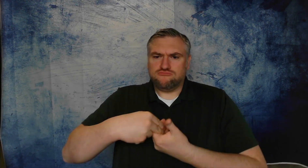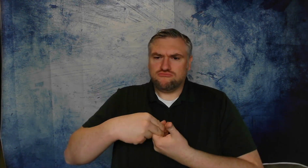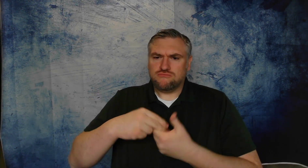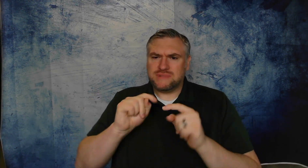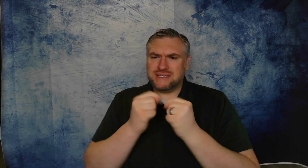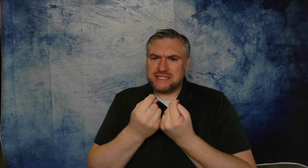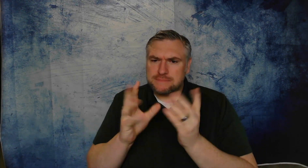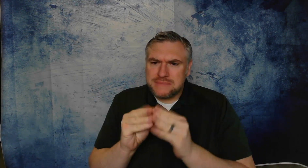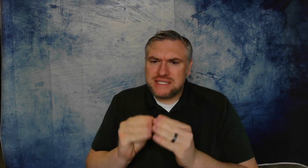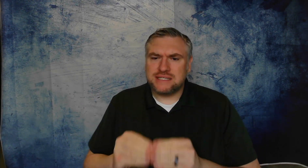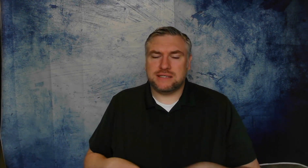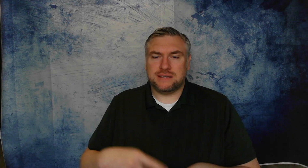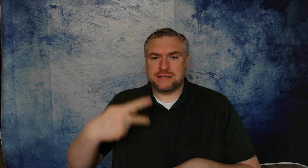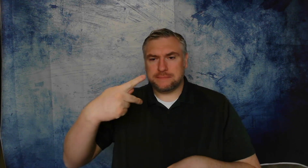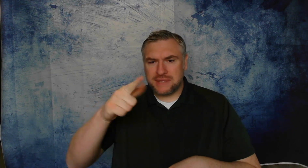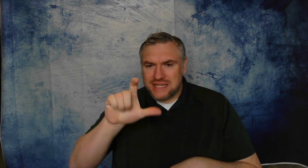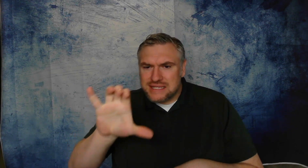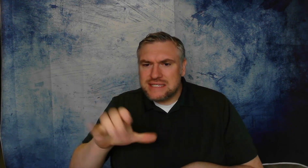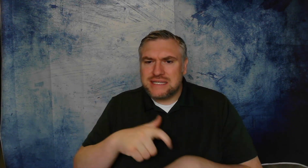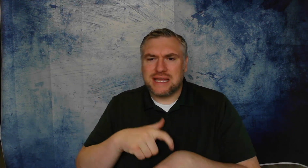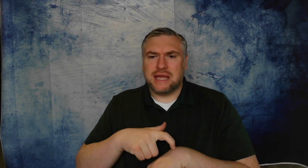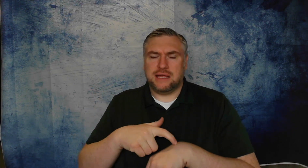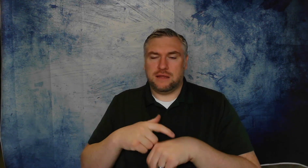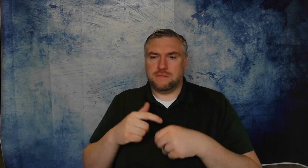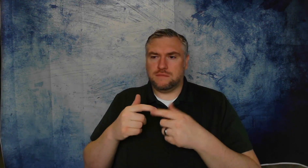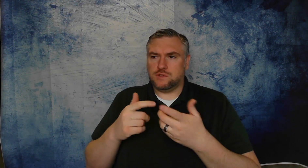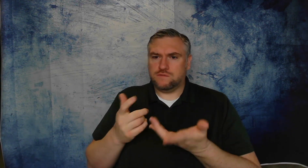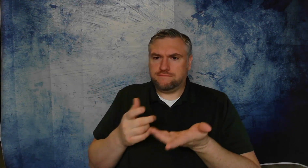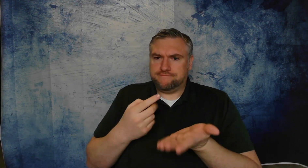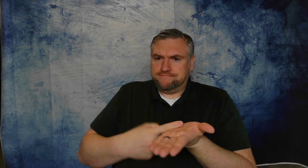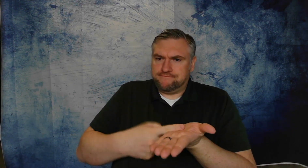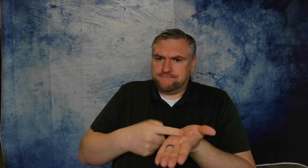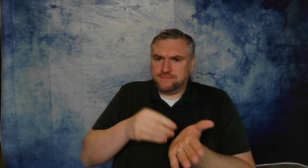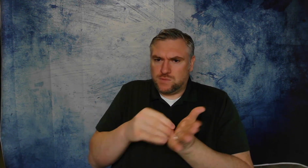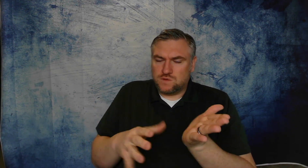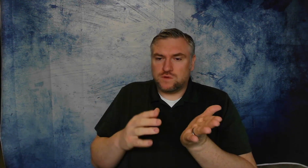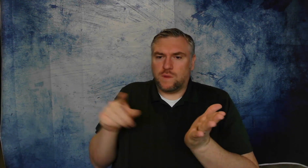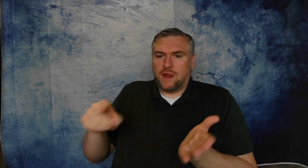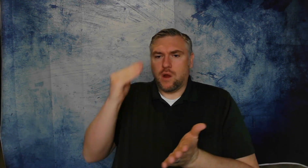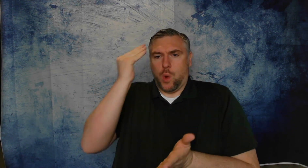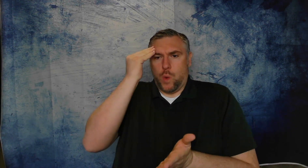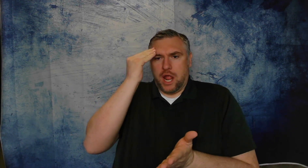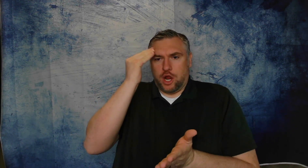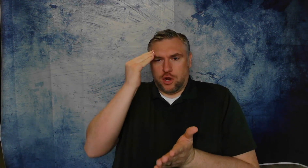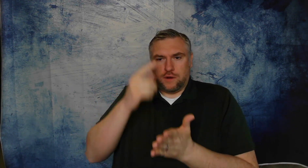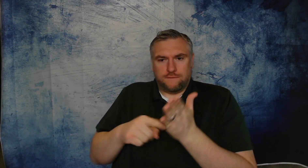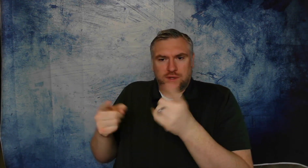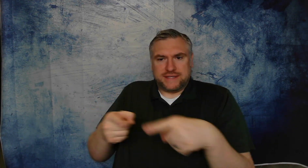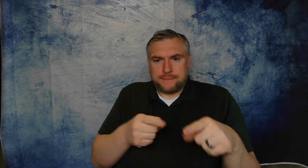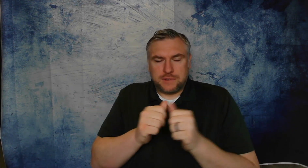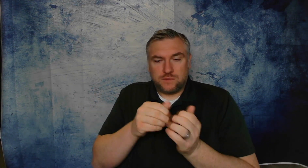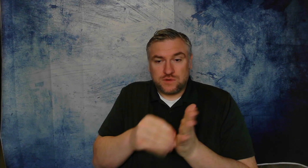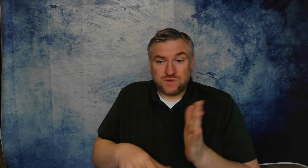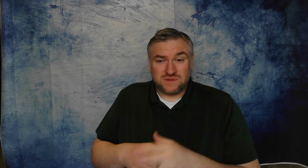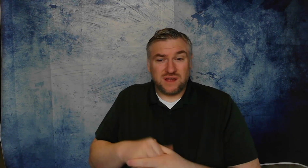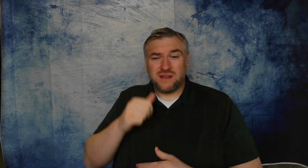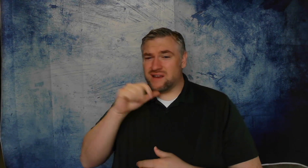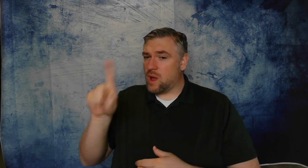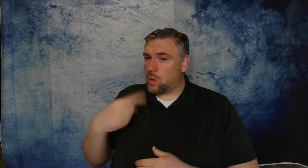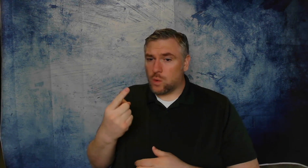Ask SLPs to join in with team meetings, with PLC time, to discuss the student so that they're aware of what's going on with the student.